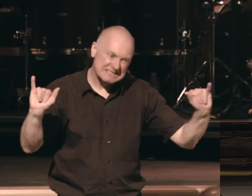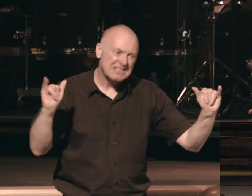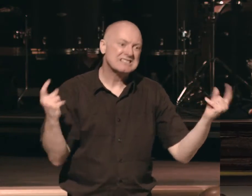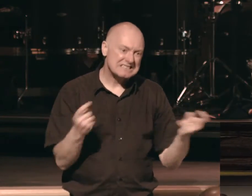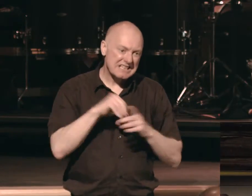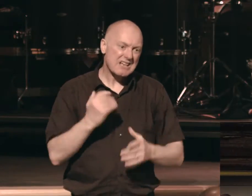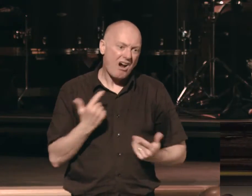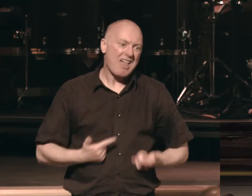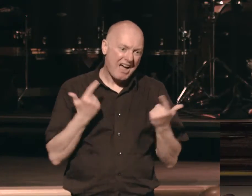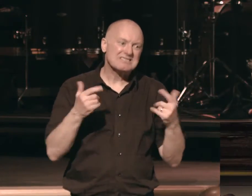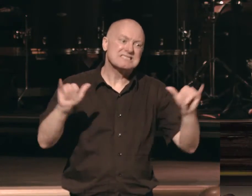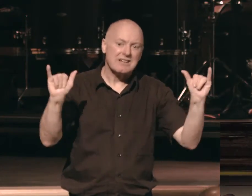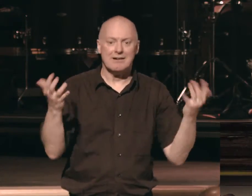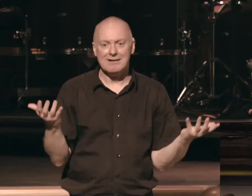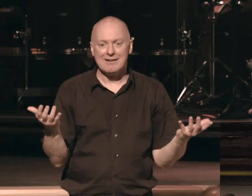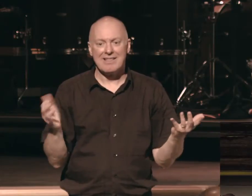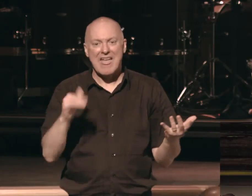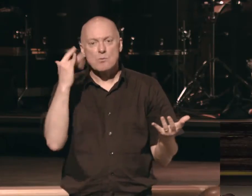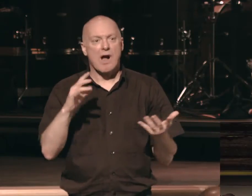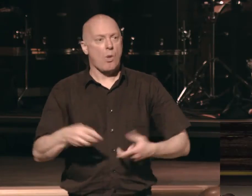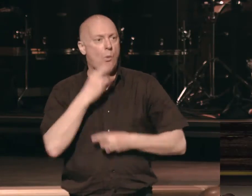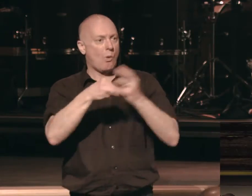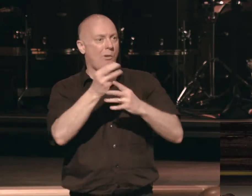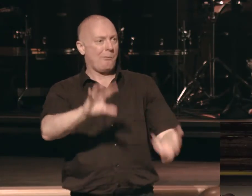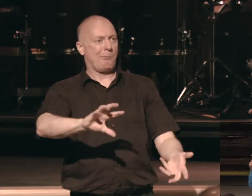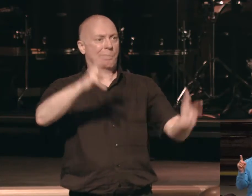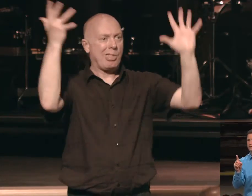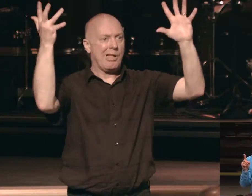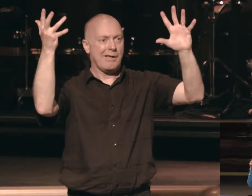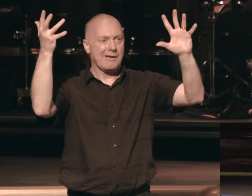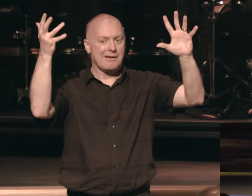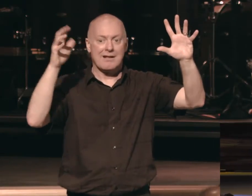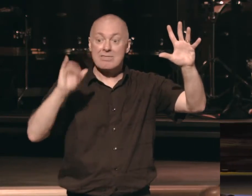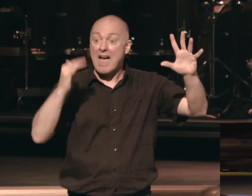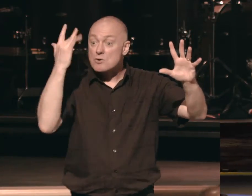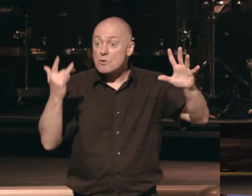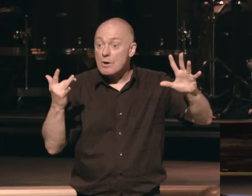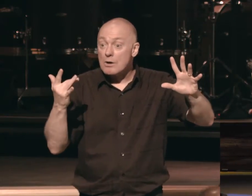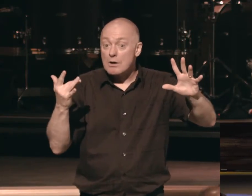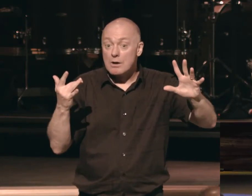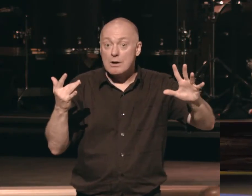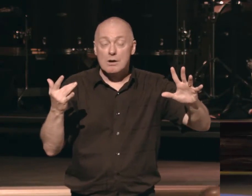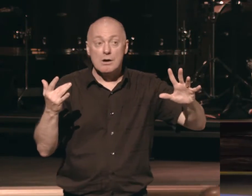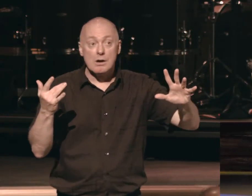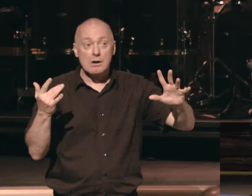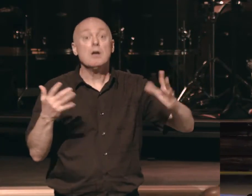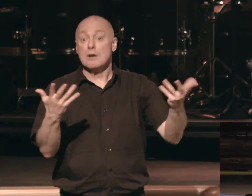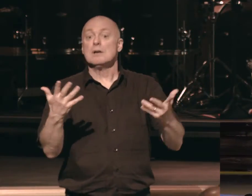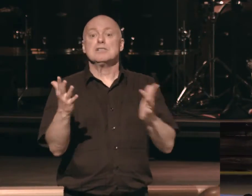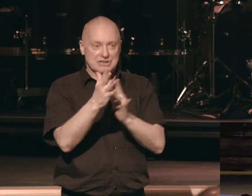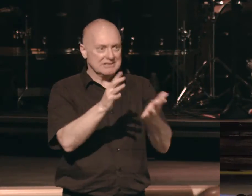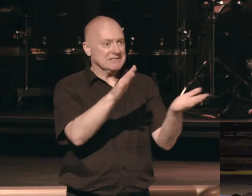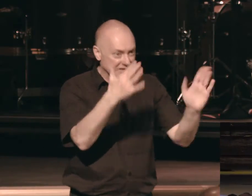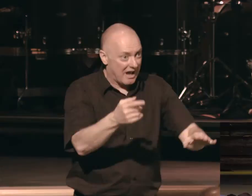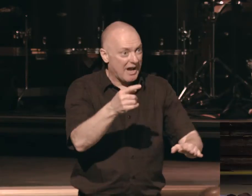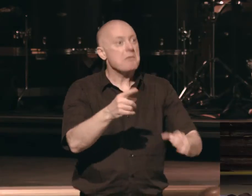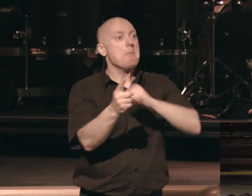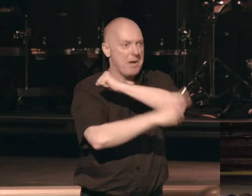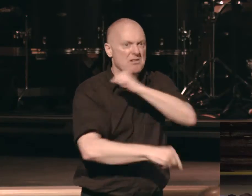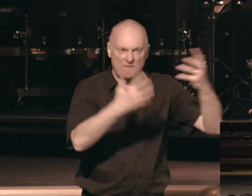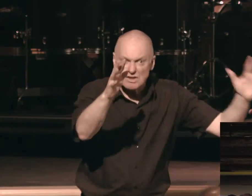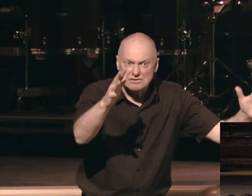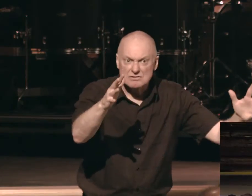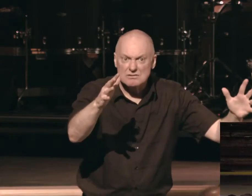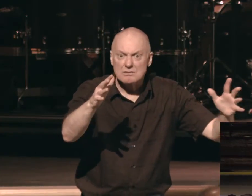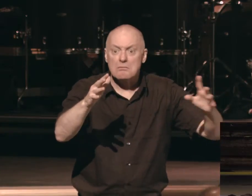with us, and that's what messes up our world so much. But see, this is why even though the penalty has been dealt with and the power of sin is being weakened, we long ultimately